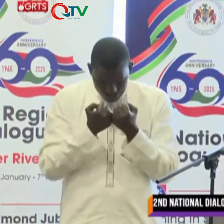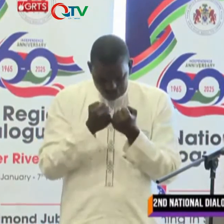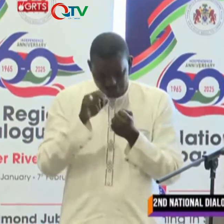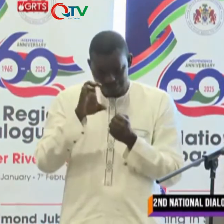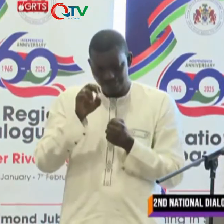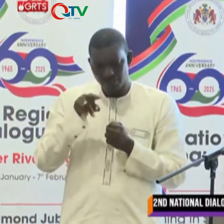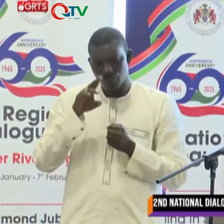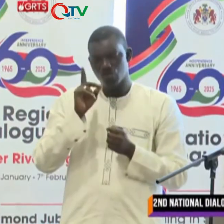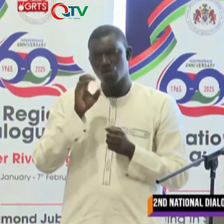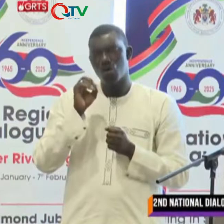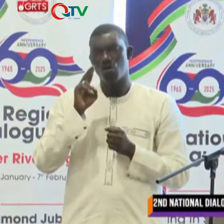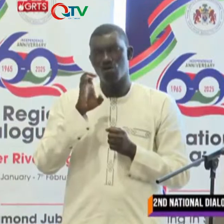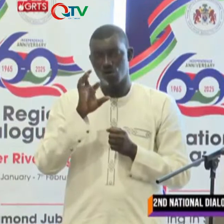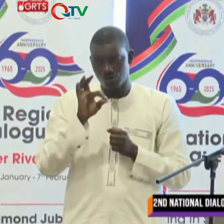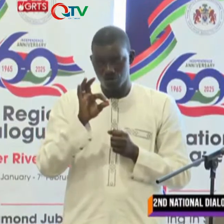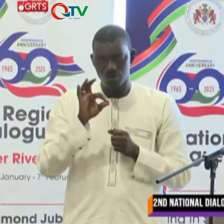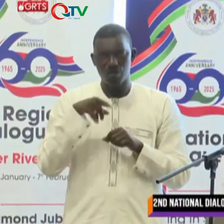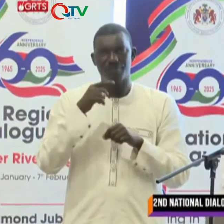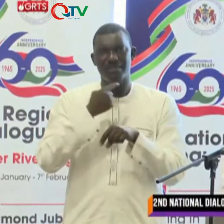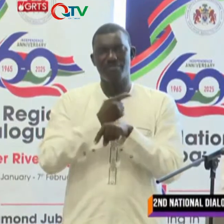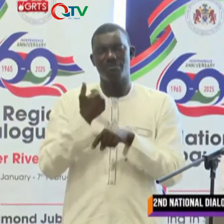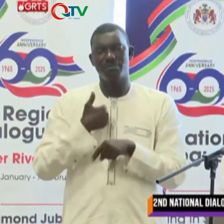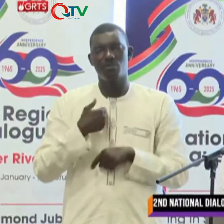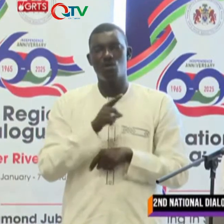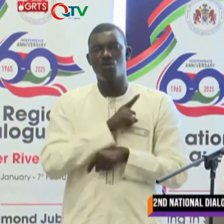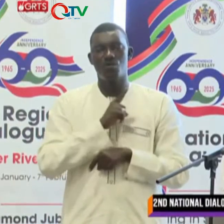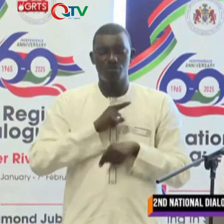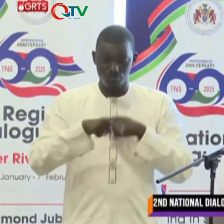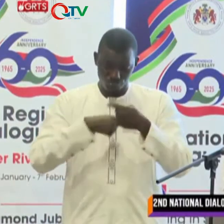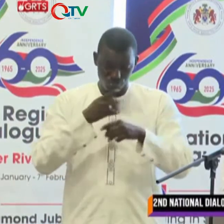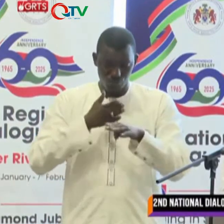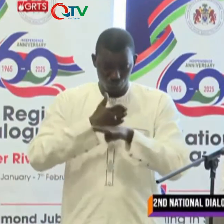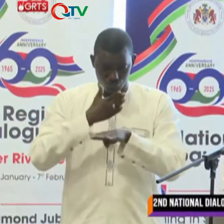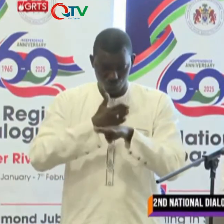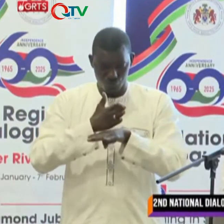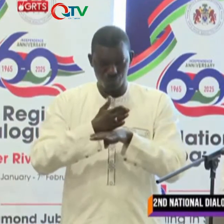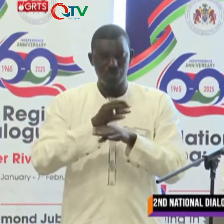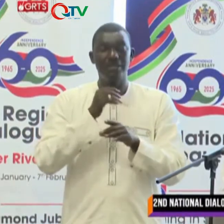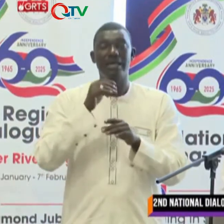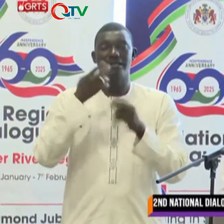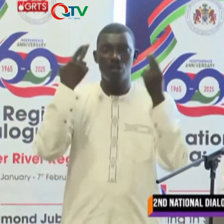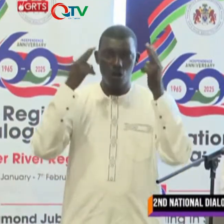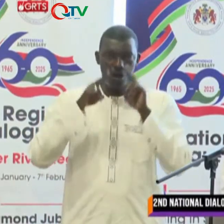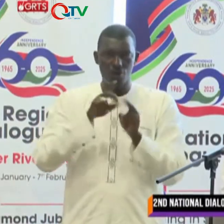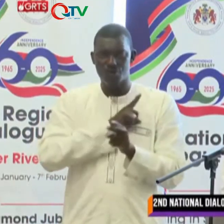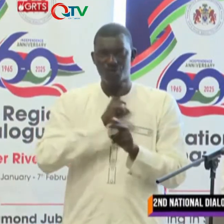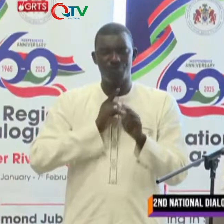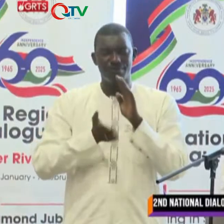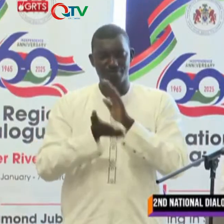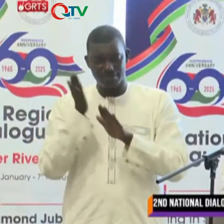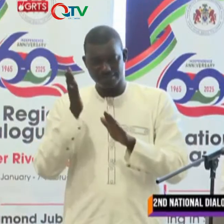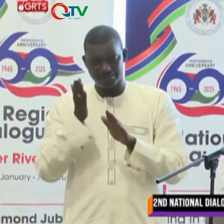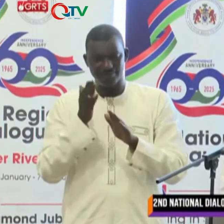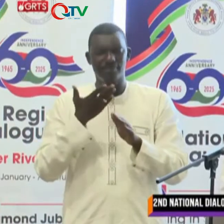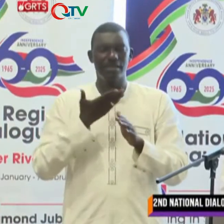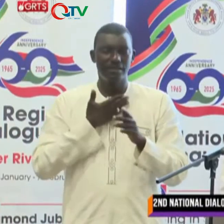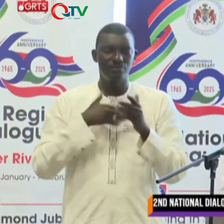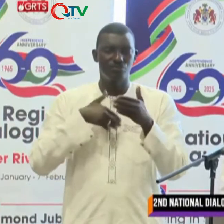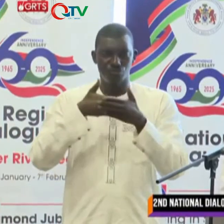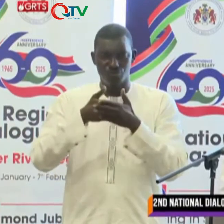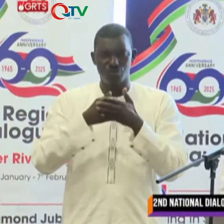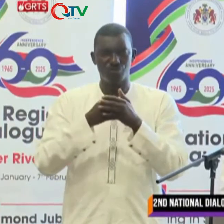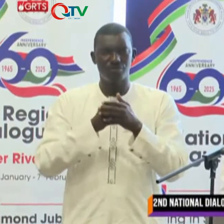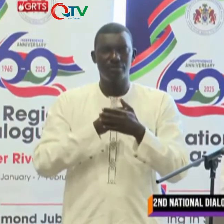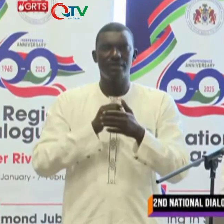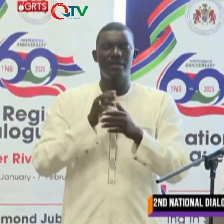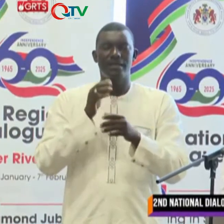the Gambian people. We will continue to ensure that the laws we passed are geared towards boosting